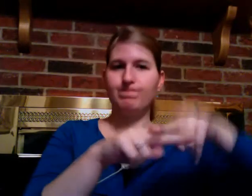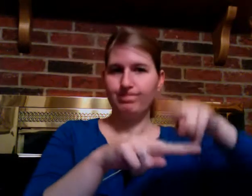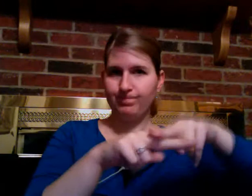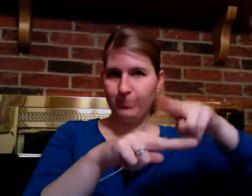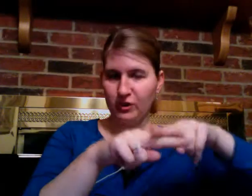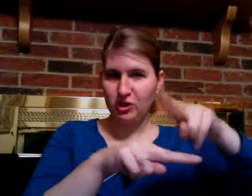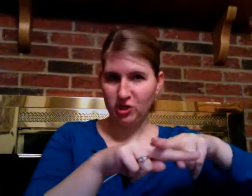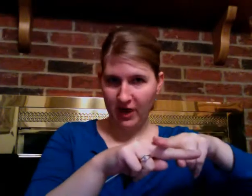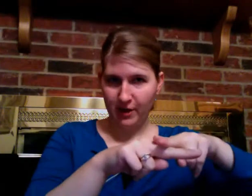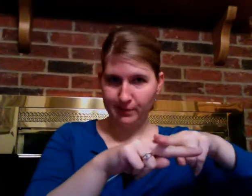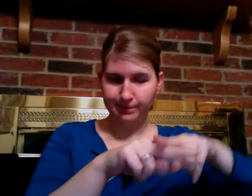to chair.